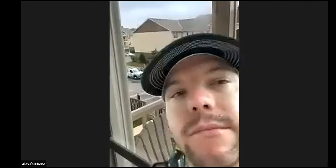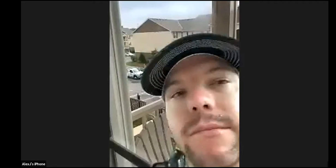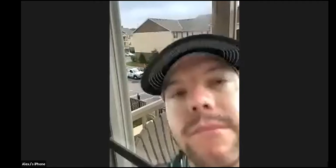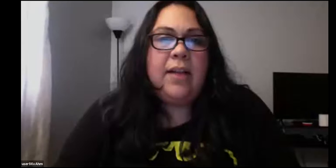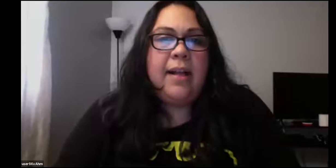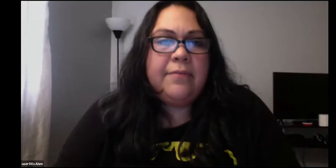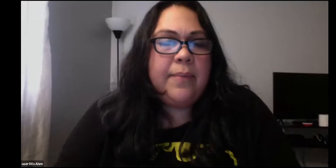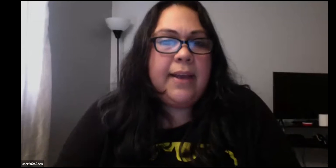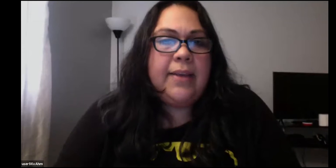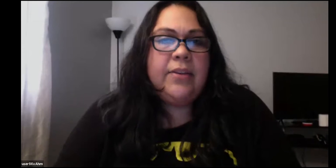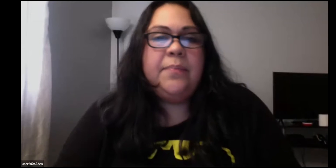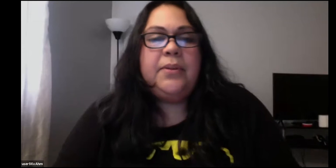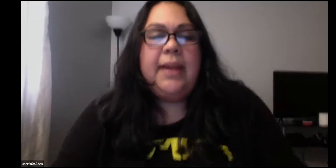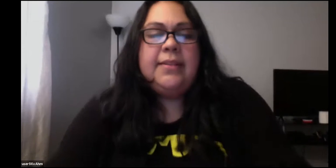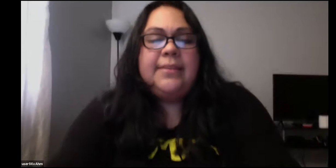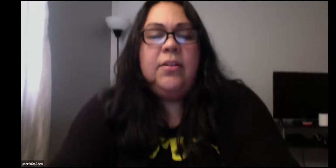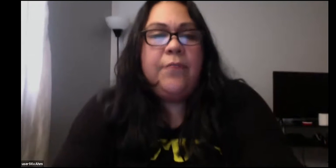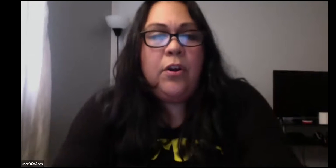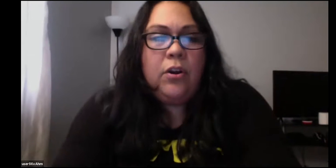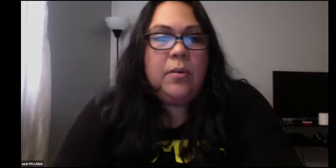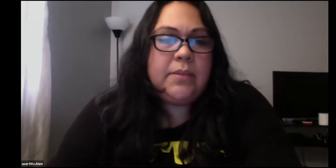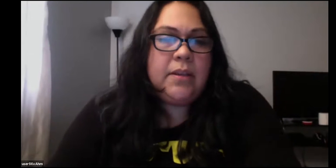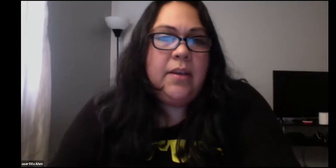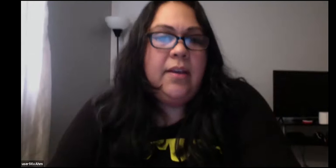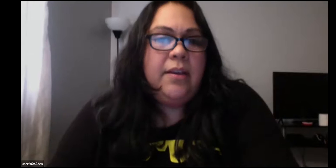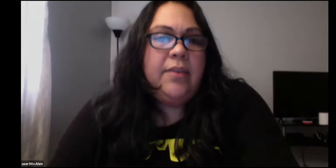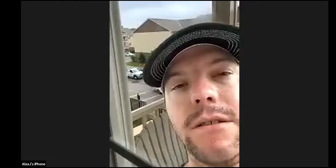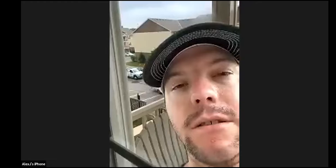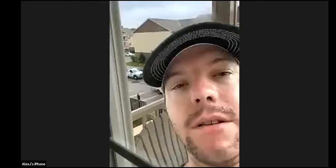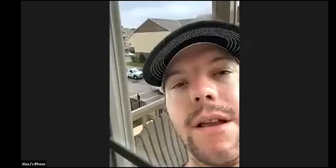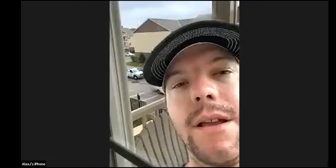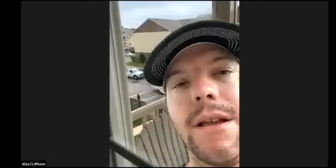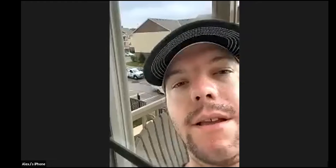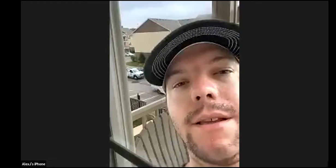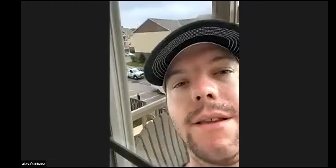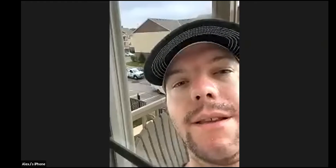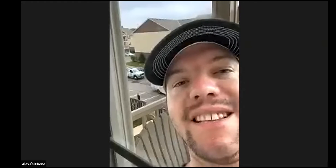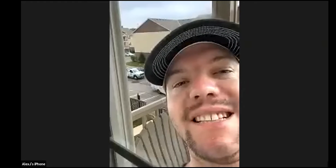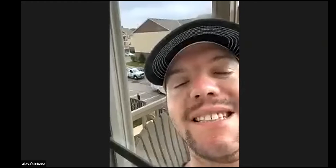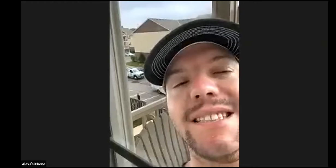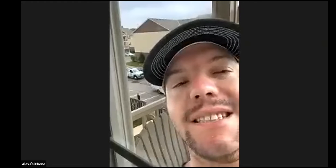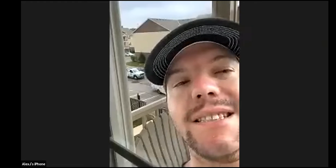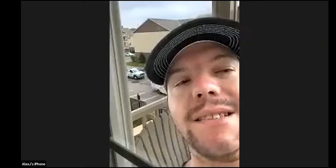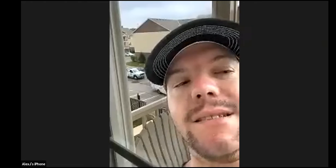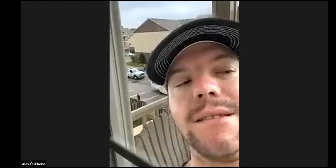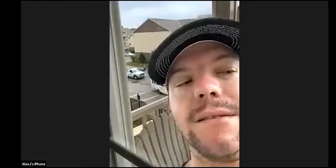ASL alphabet, you can put ASL verbs, you can look up any kind of topic